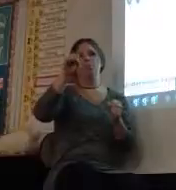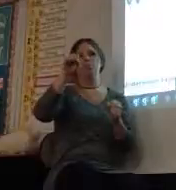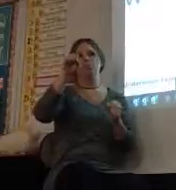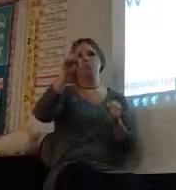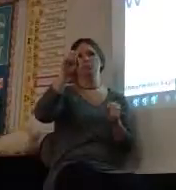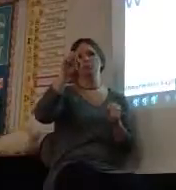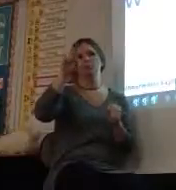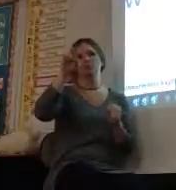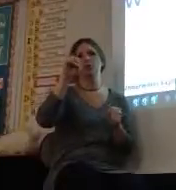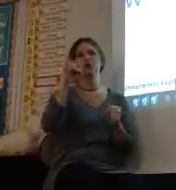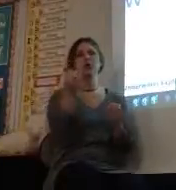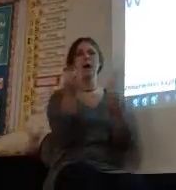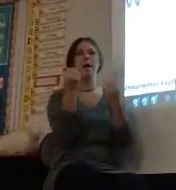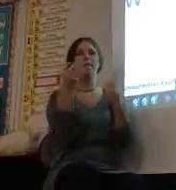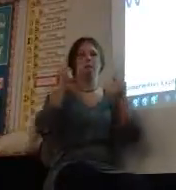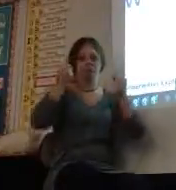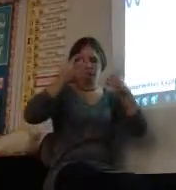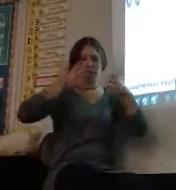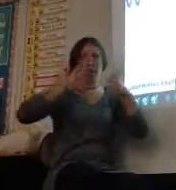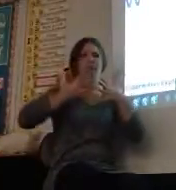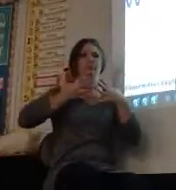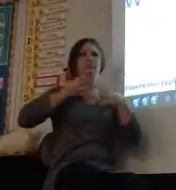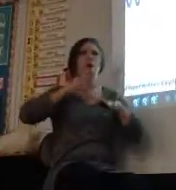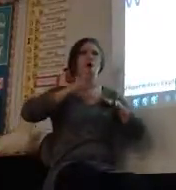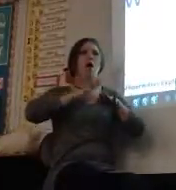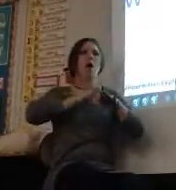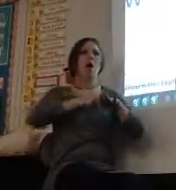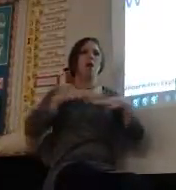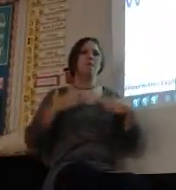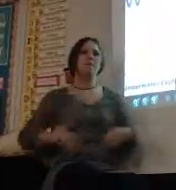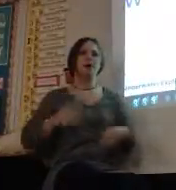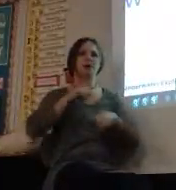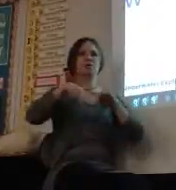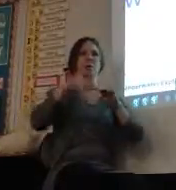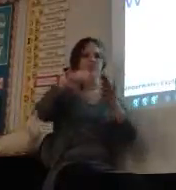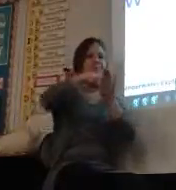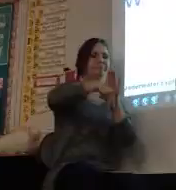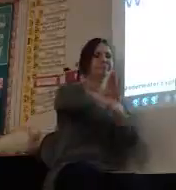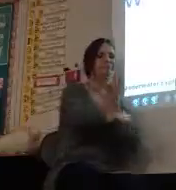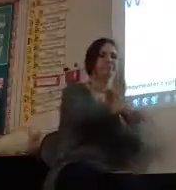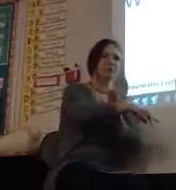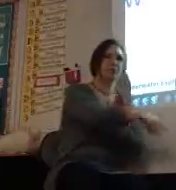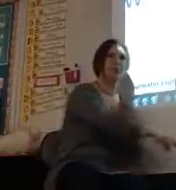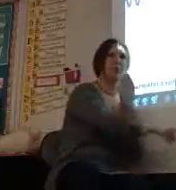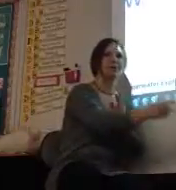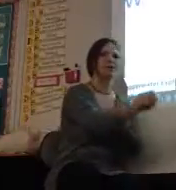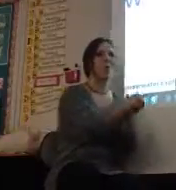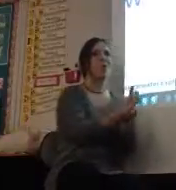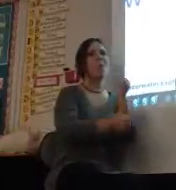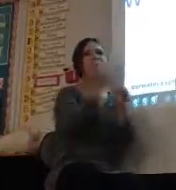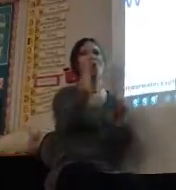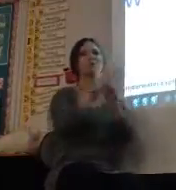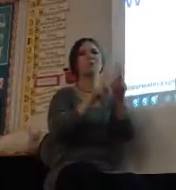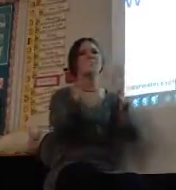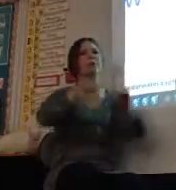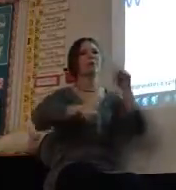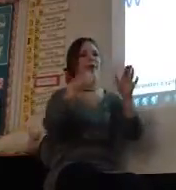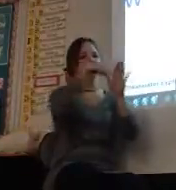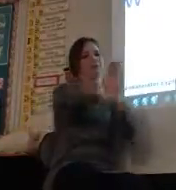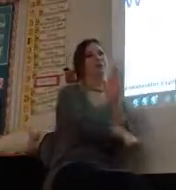divers' bodies as they swim deeper into the ocean. Most scuba divers can't go much deeper than 100 feet. At